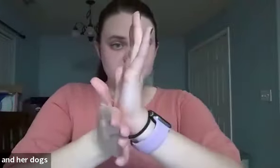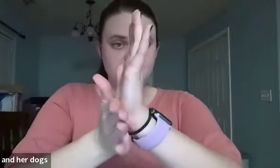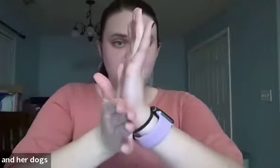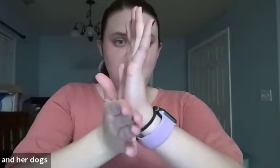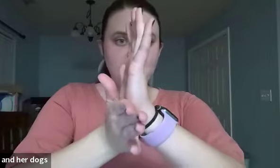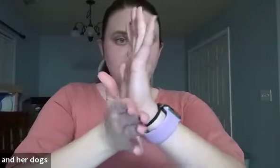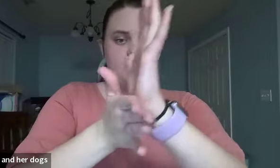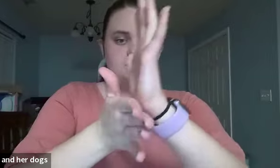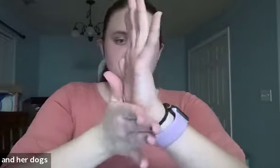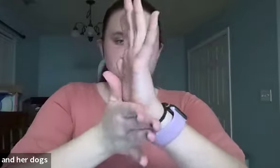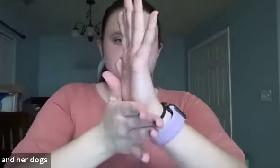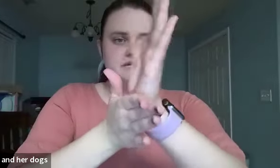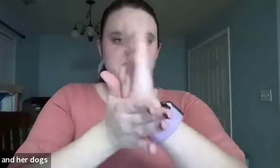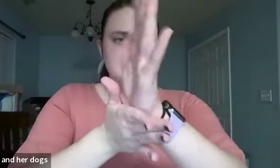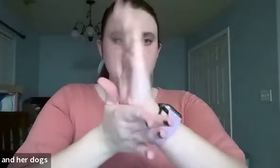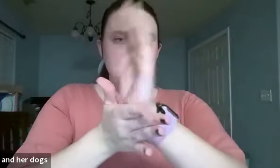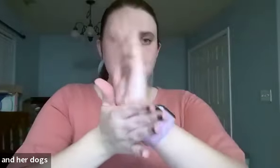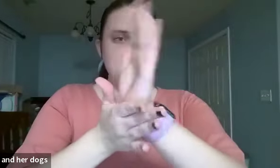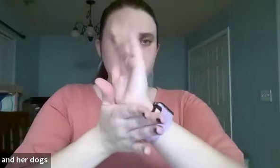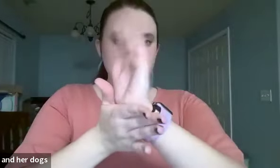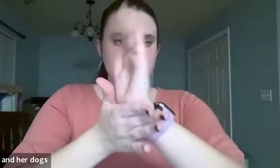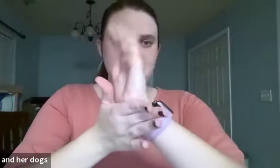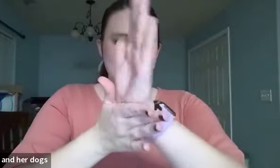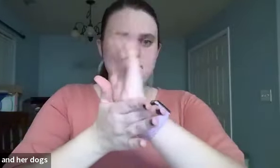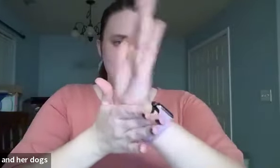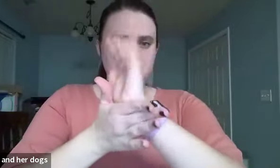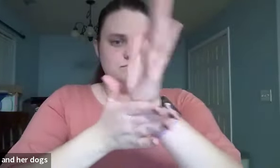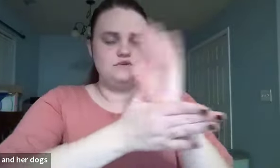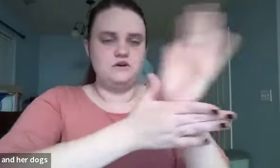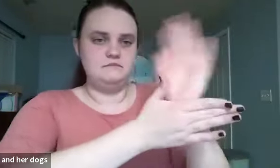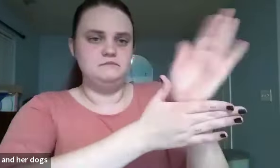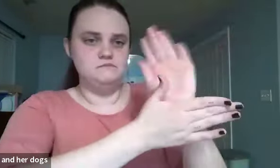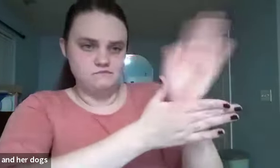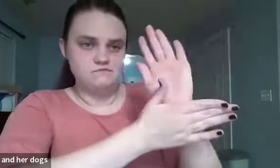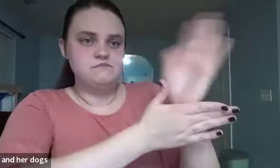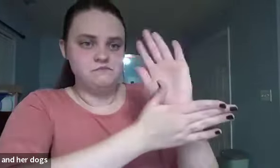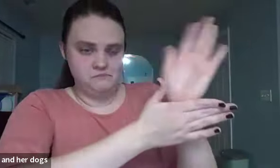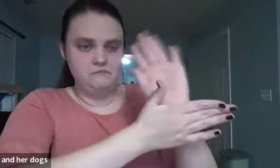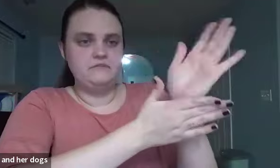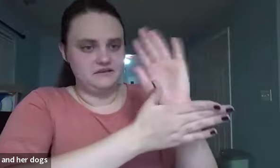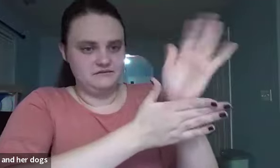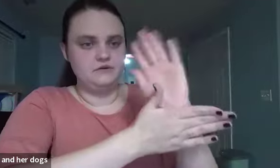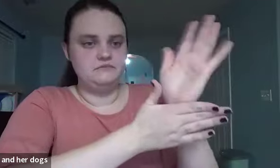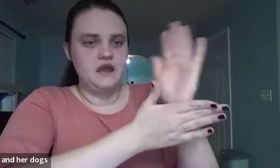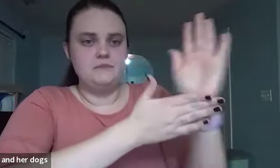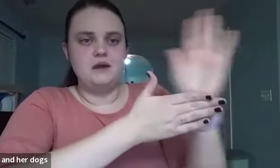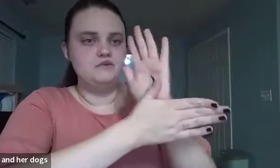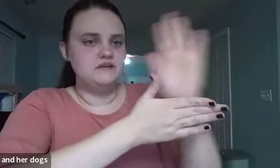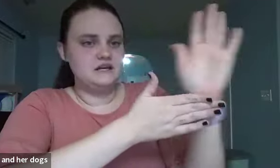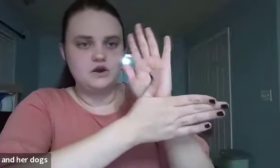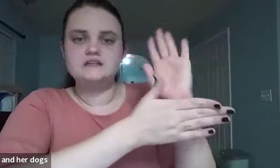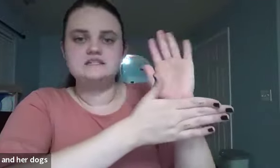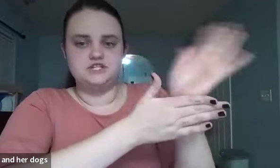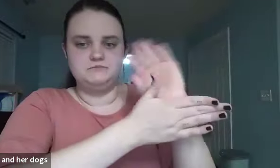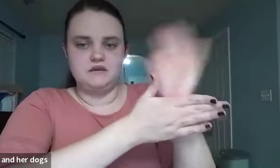you see it. Like I have my palm touching the base and I'm moving my hand back and forth on it. Back and forth. I'm not moving it across, I'm just